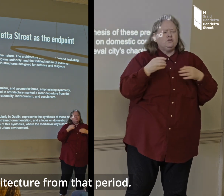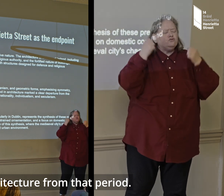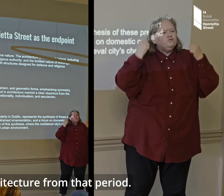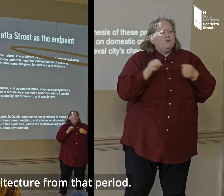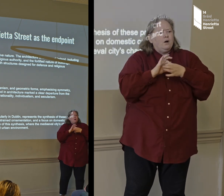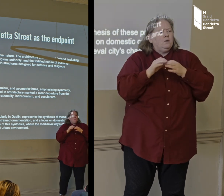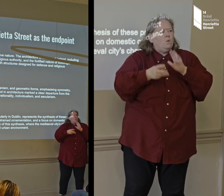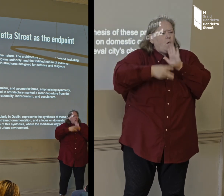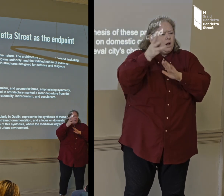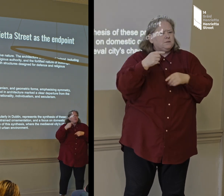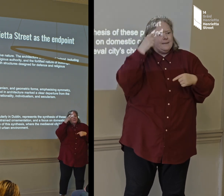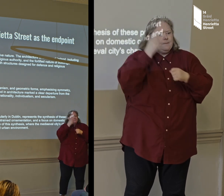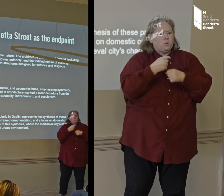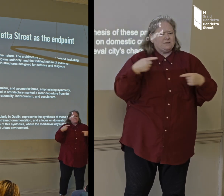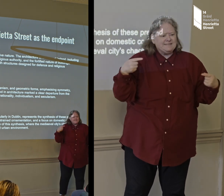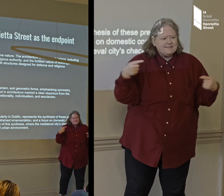from that period.